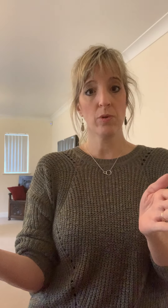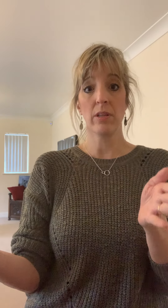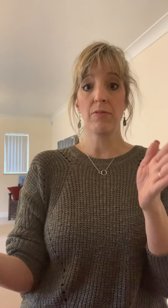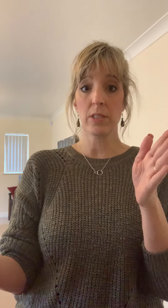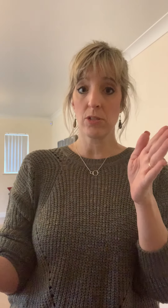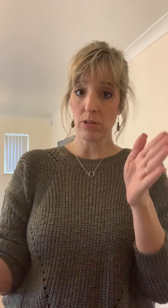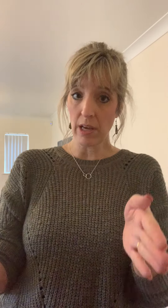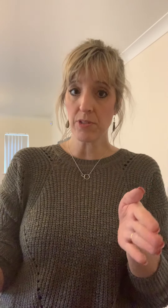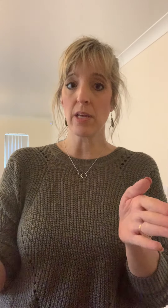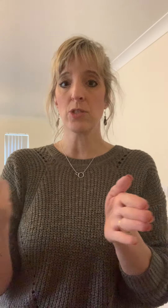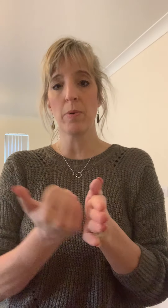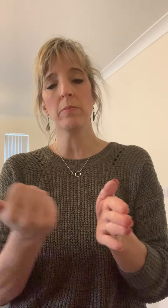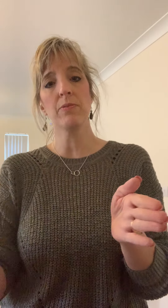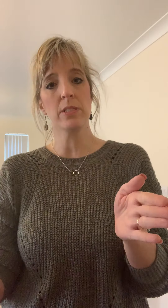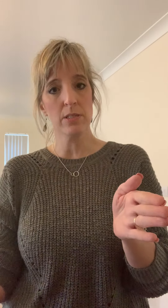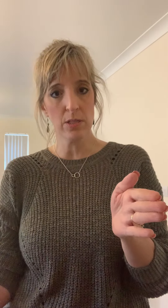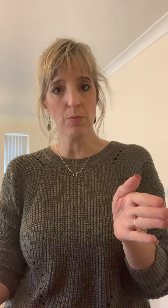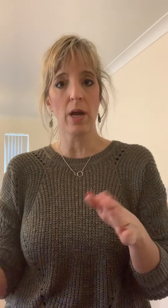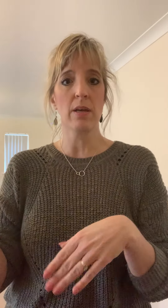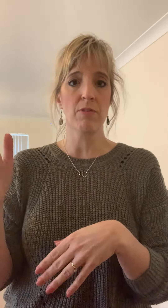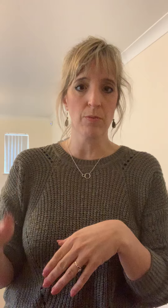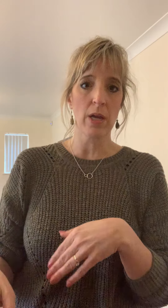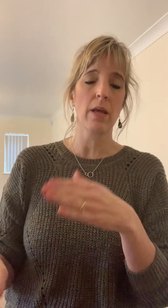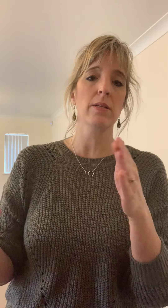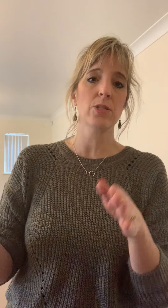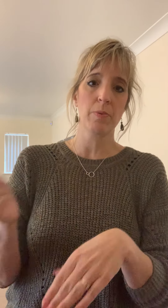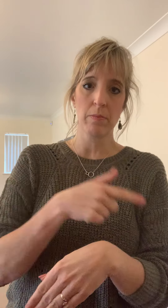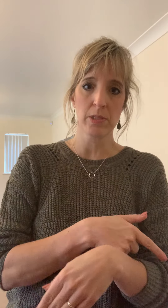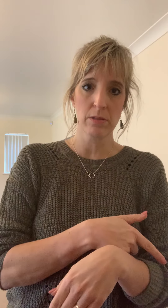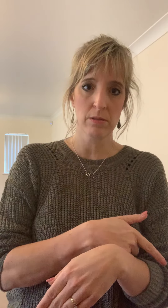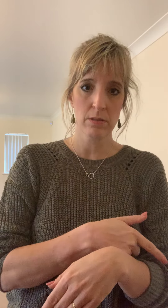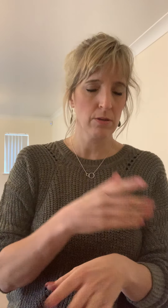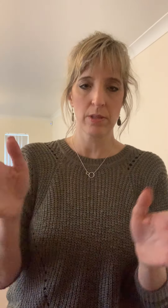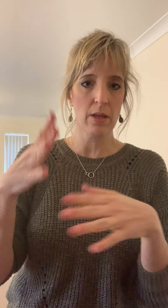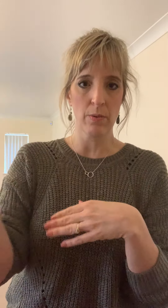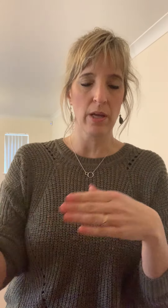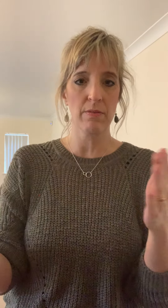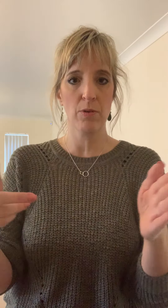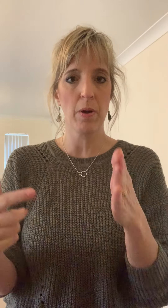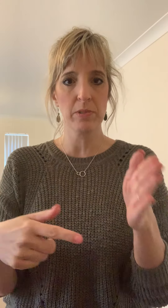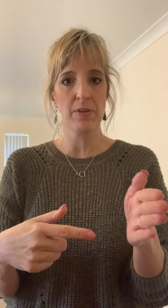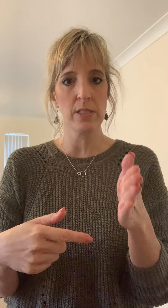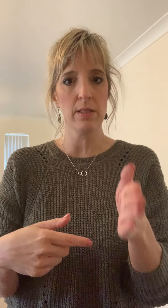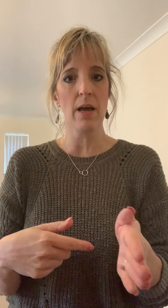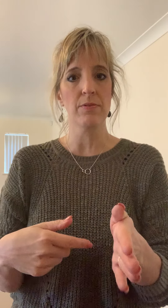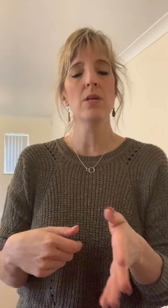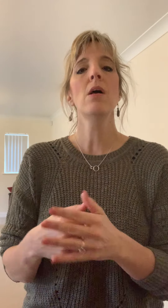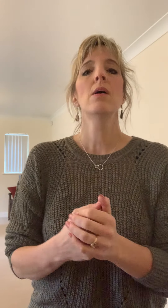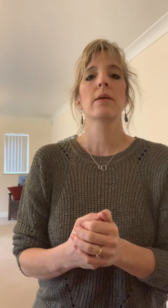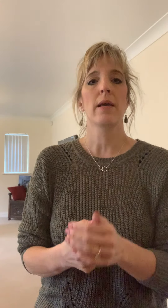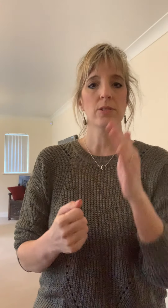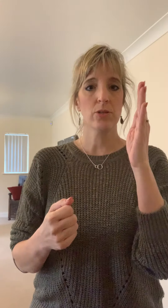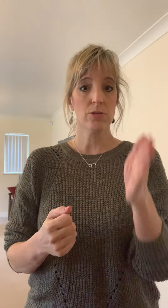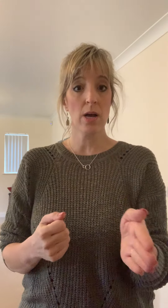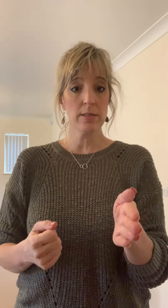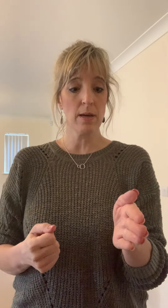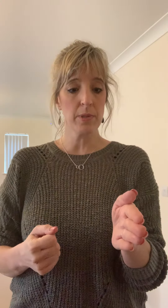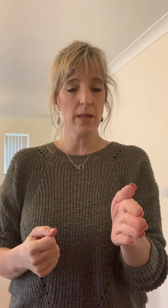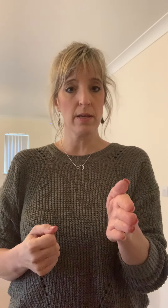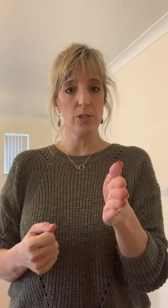if it's your left hand, your palm is facing to the right. If you're right-handed, your palm is, or the other way, if your palm is facing the left. Okay, so your non-dominant hand, you put